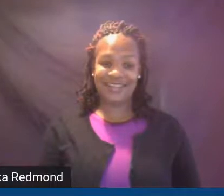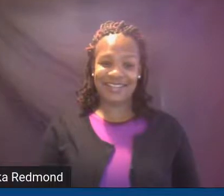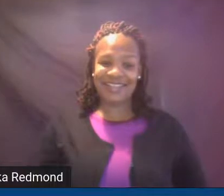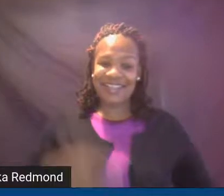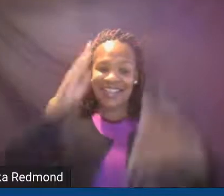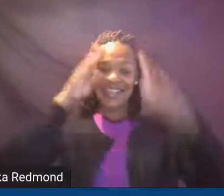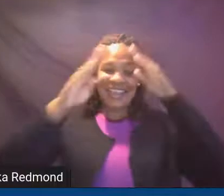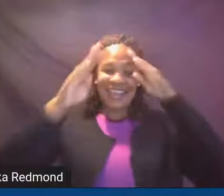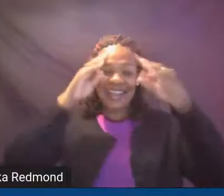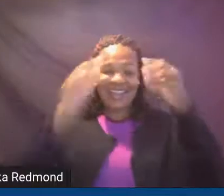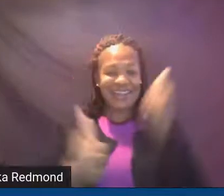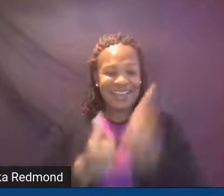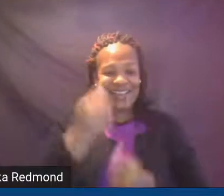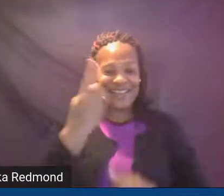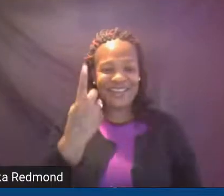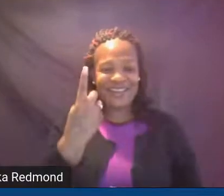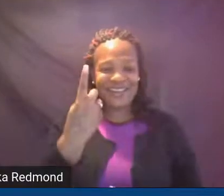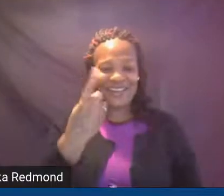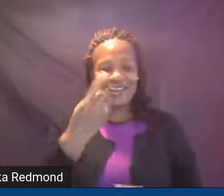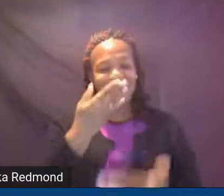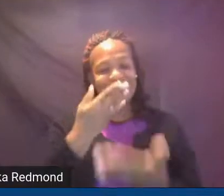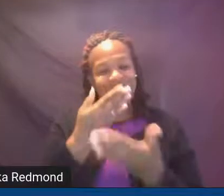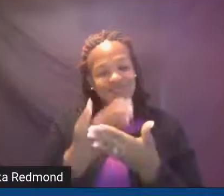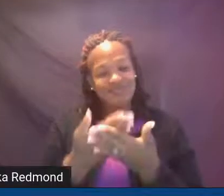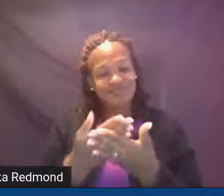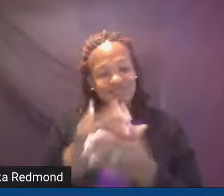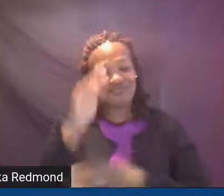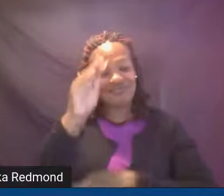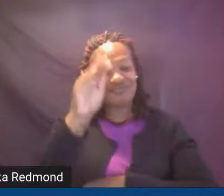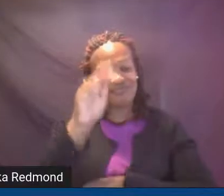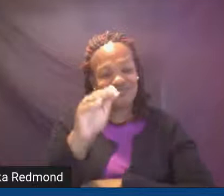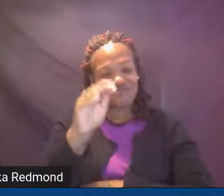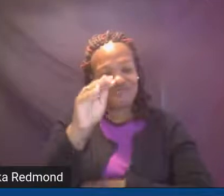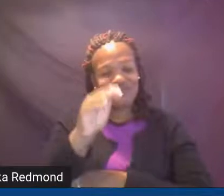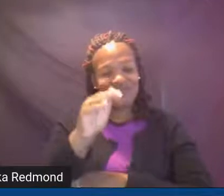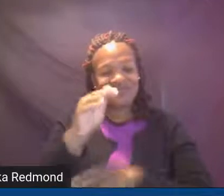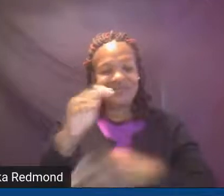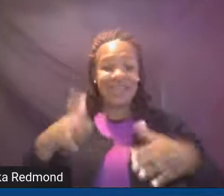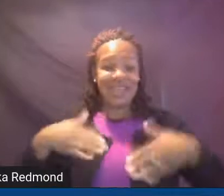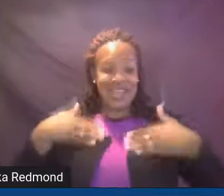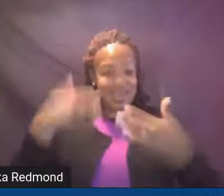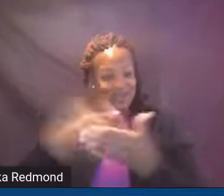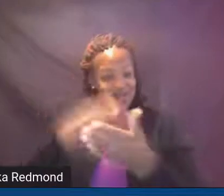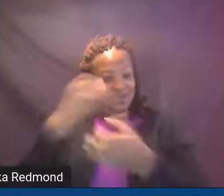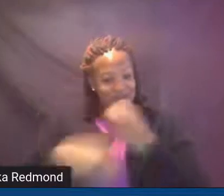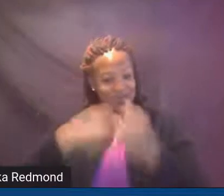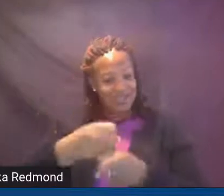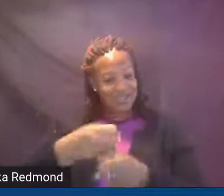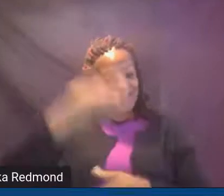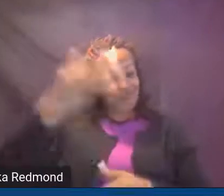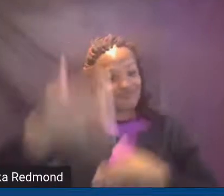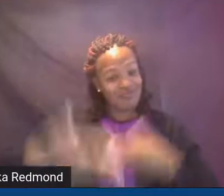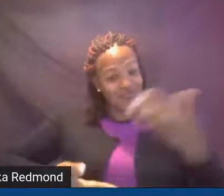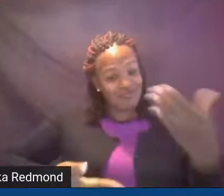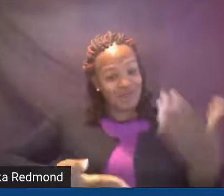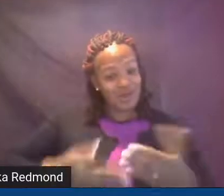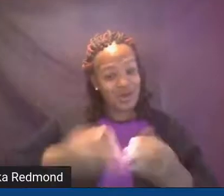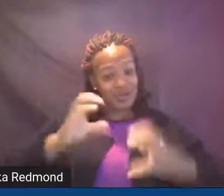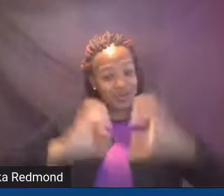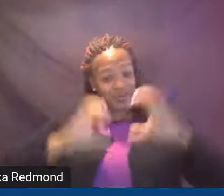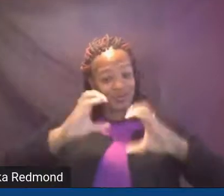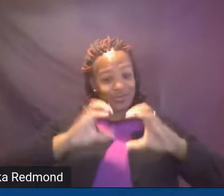Hello everyone, good afternoon and happy new year. Welcome to the chat show where we talk about